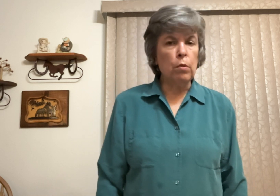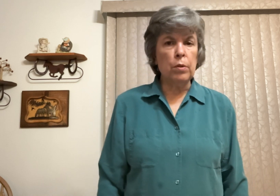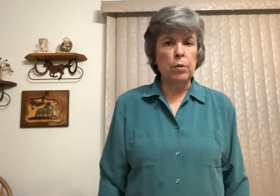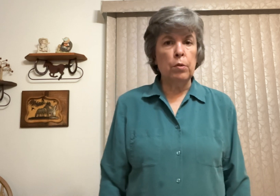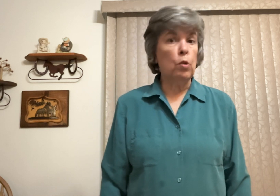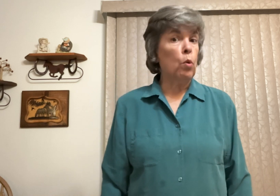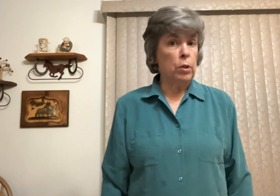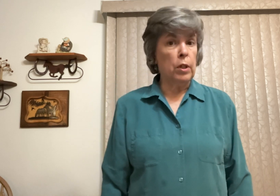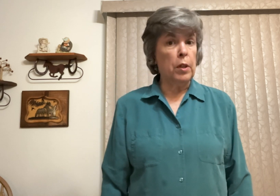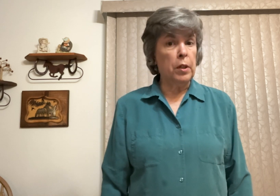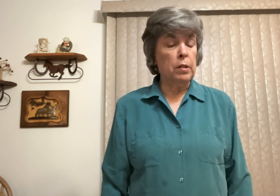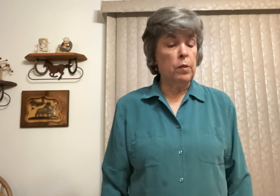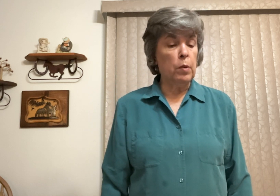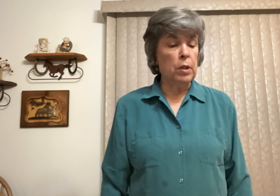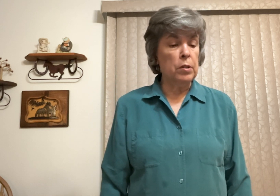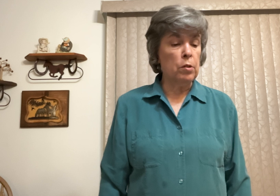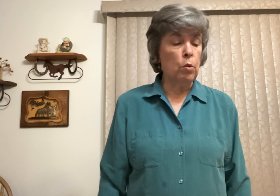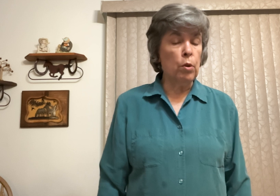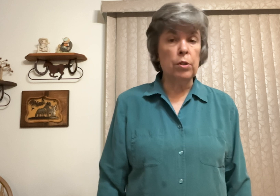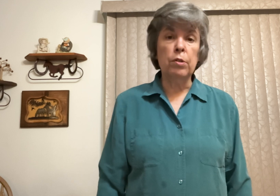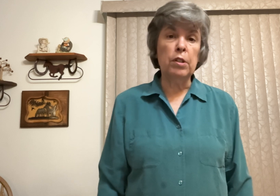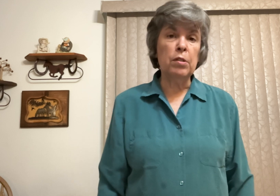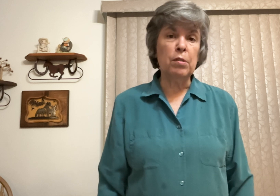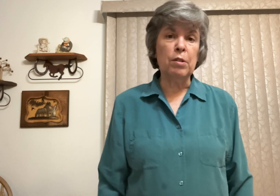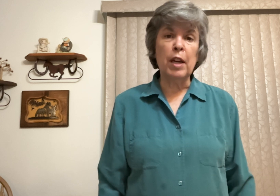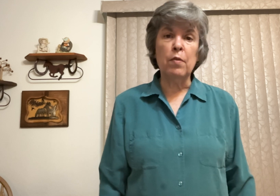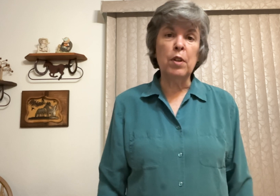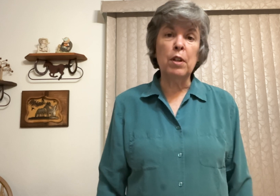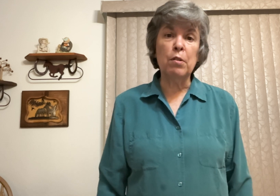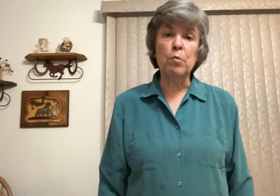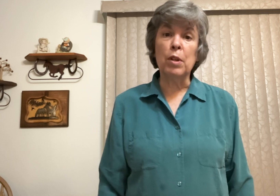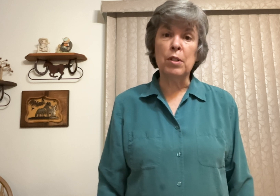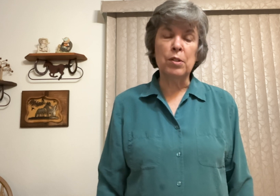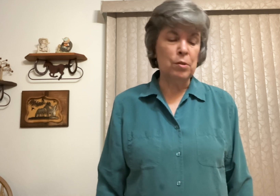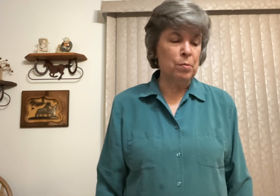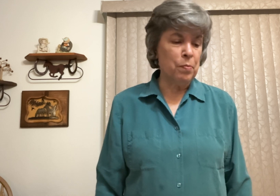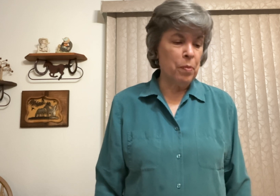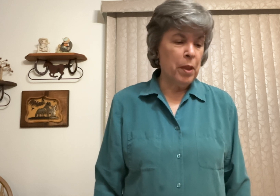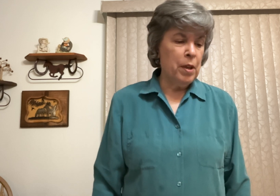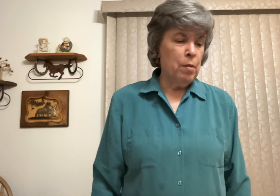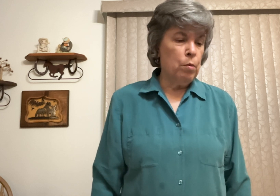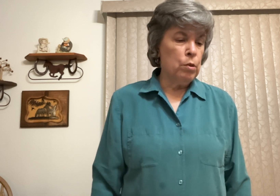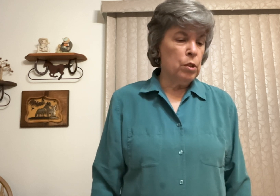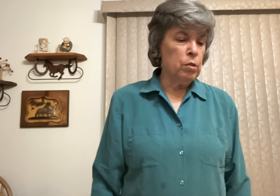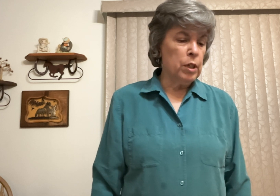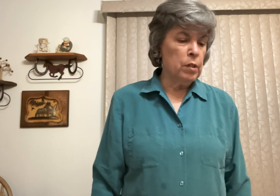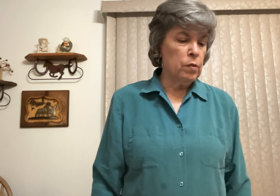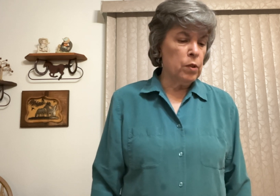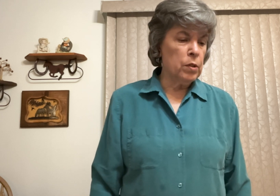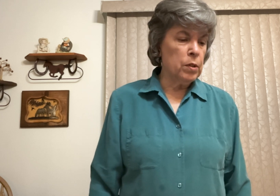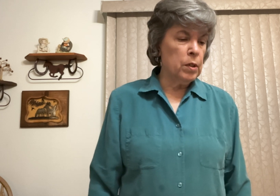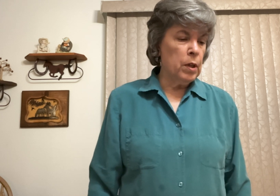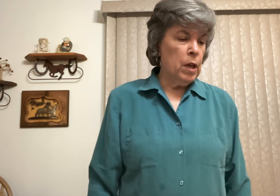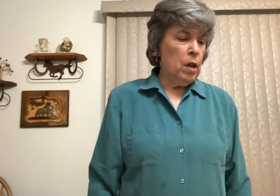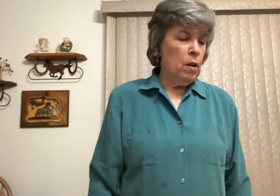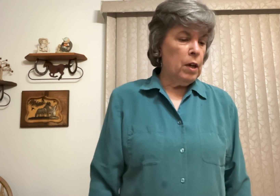do the chorus on these. If you want to see the chorus, you need to look at videos 1 and 2. We'll just look at the verses. All right,